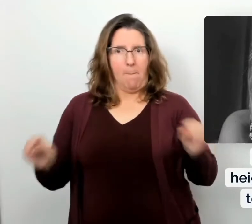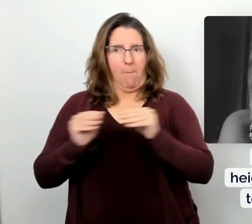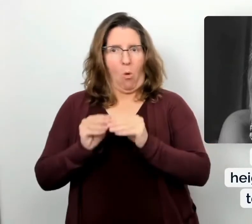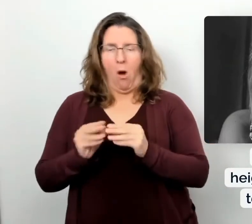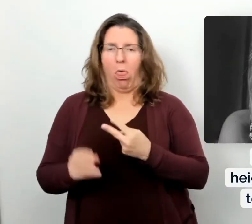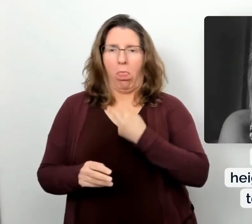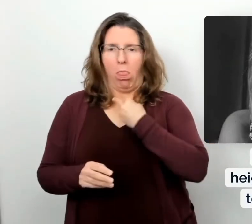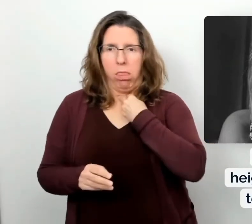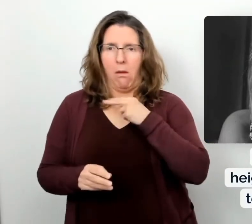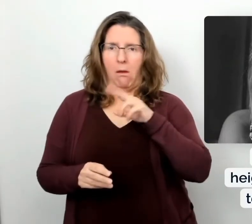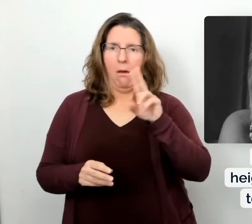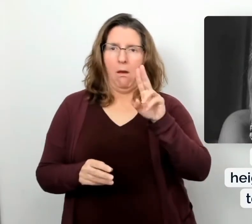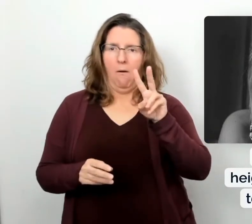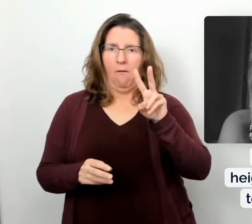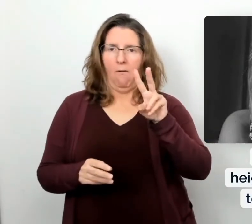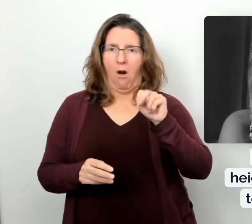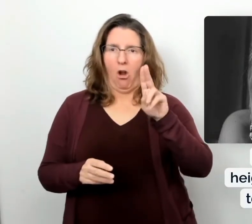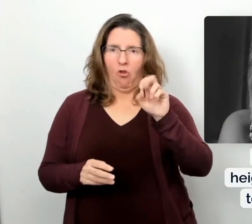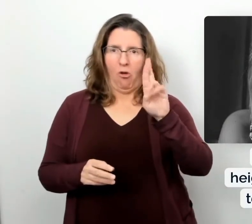Their vulnerabilities are heightened.